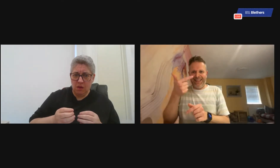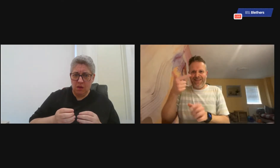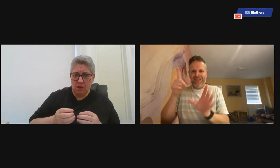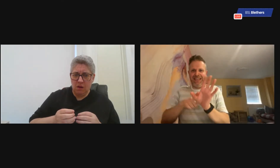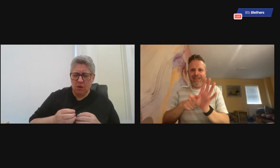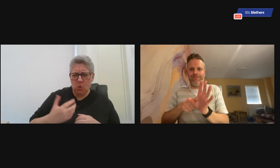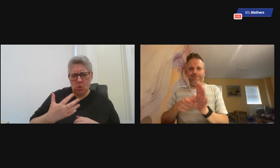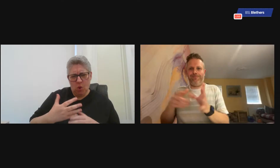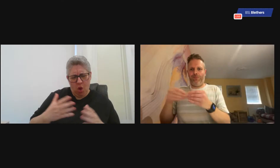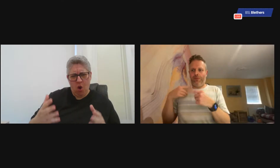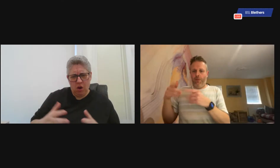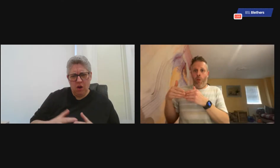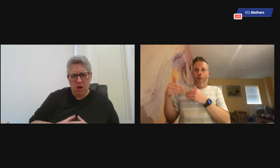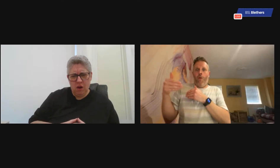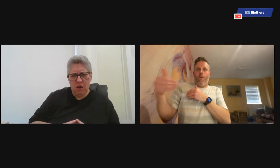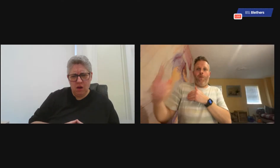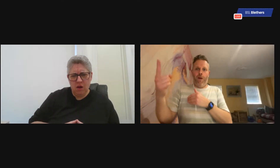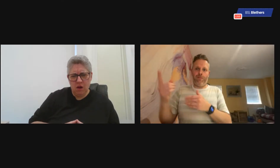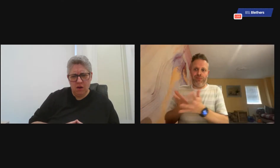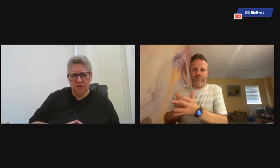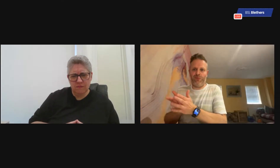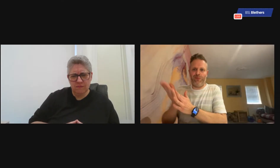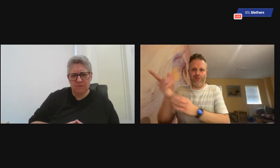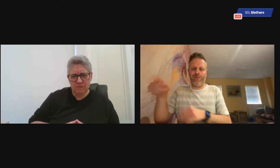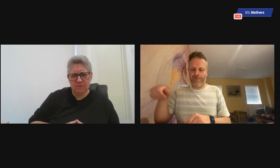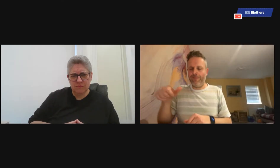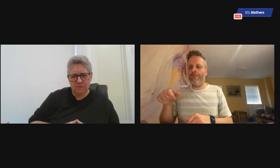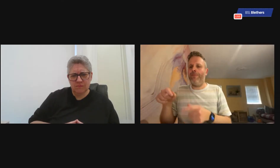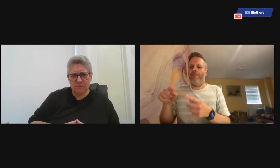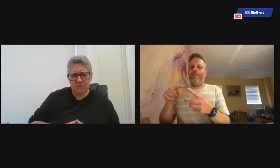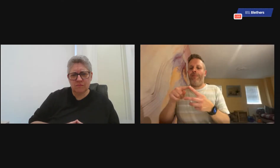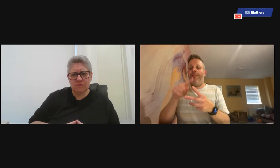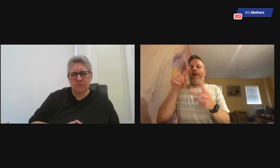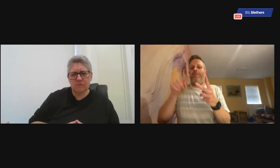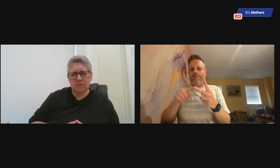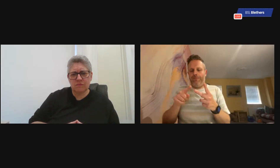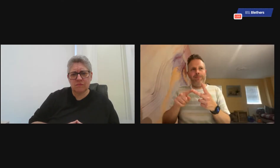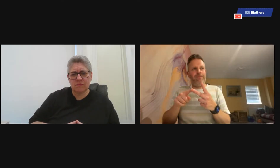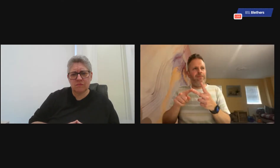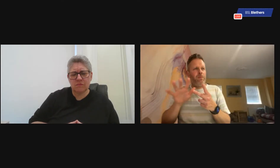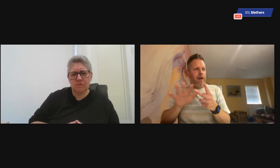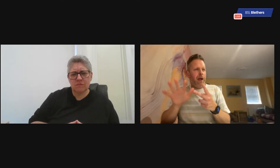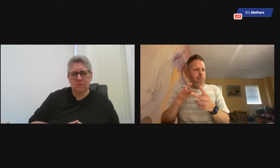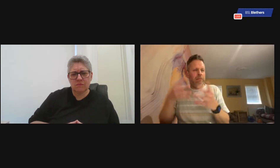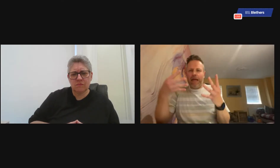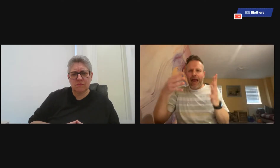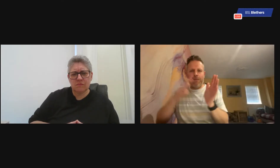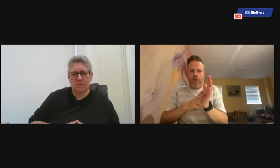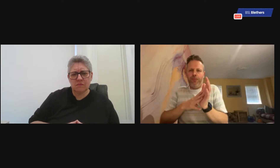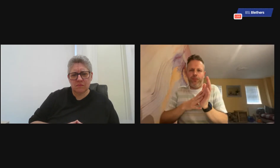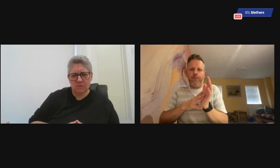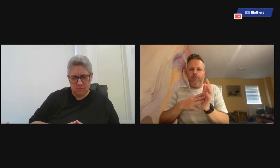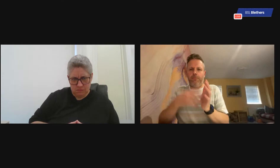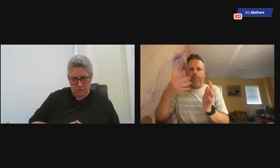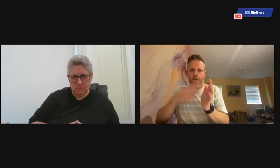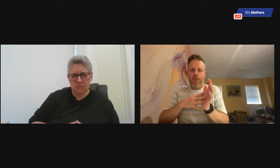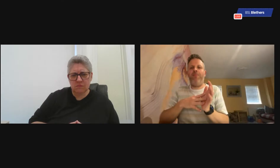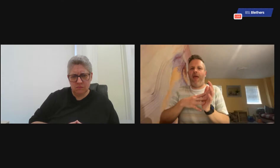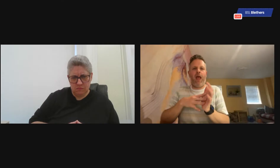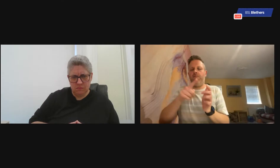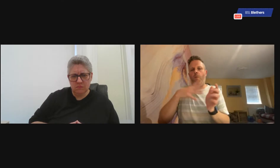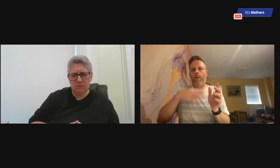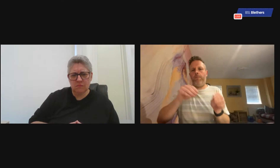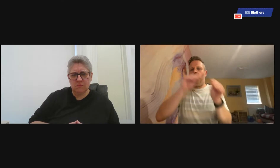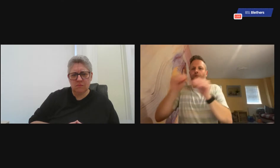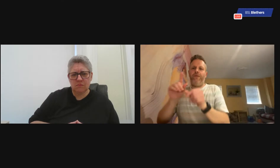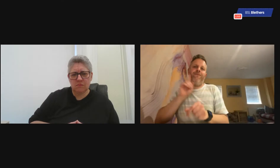was 15 only left 3 months ago. They've been here for nearly my whole journey for 7 years. The